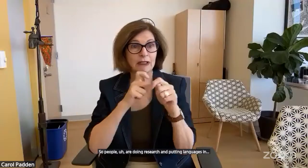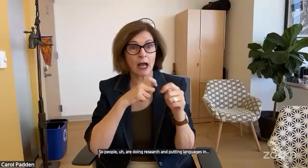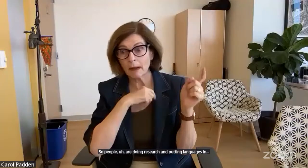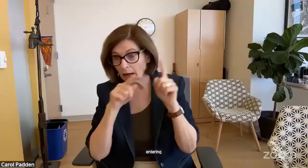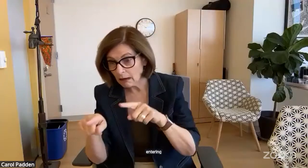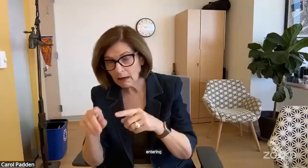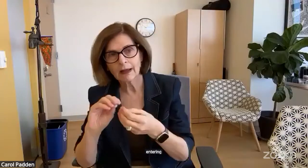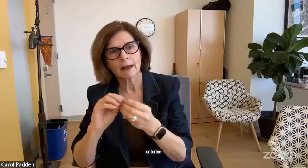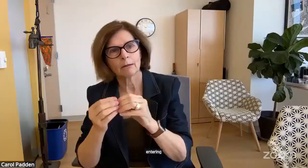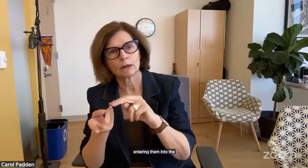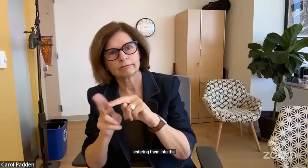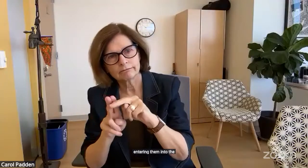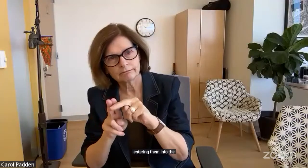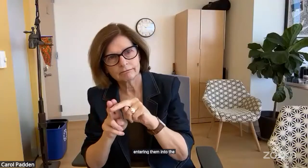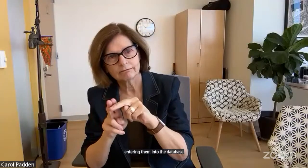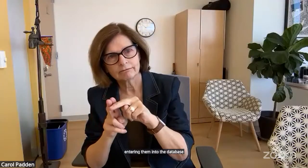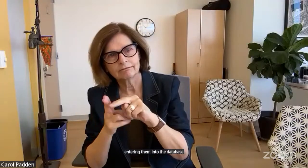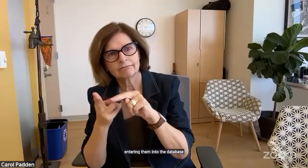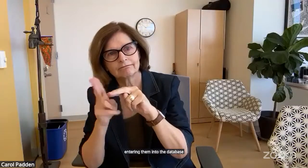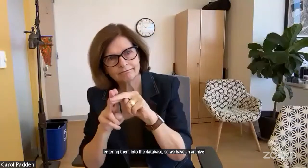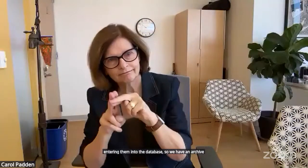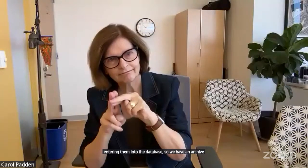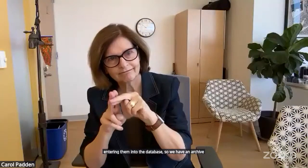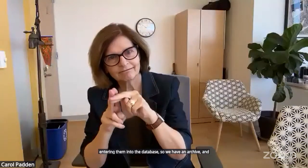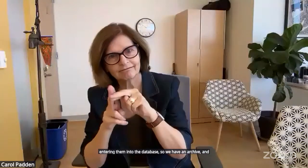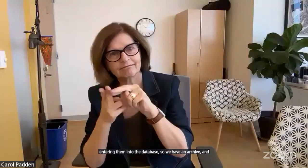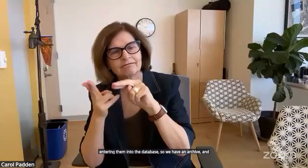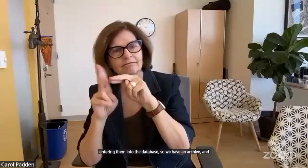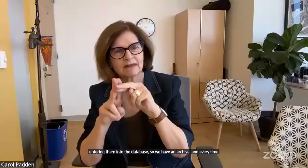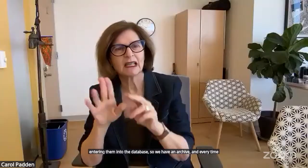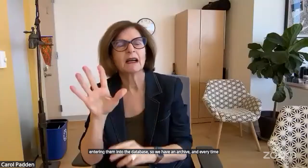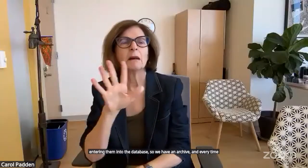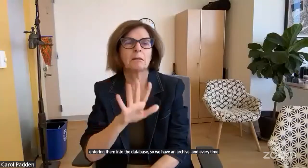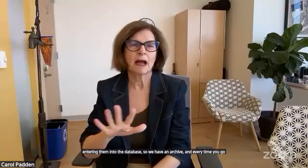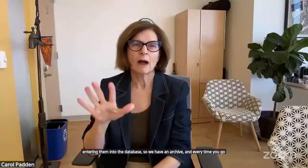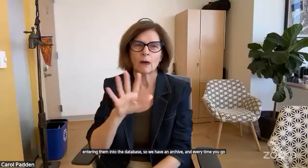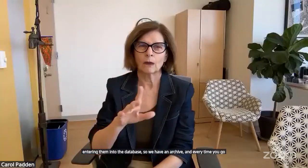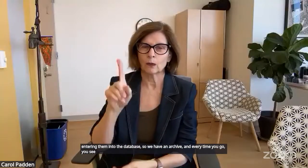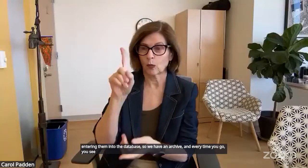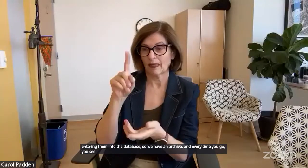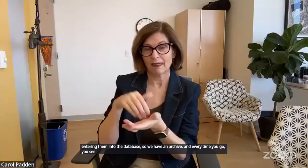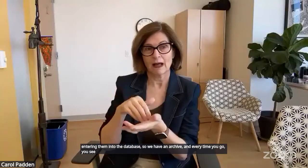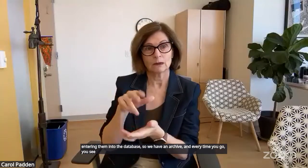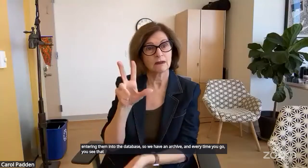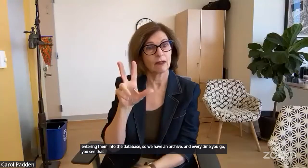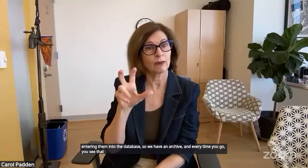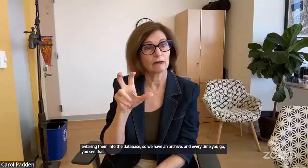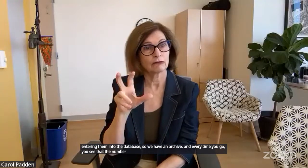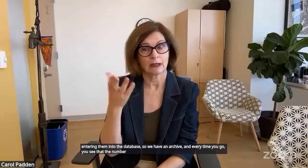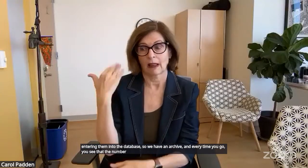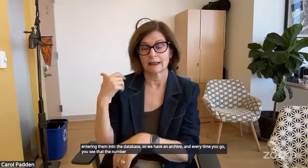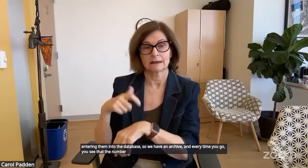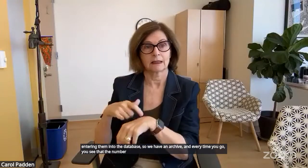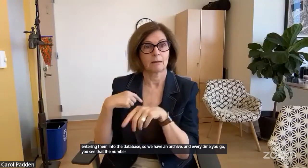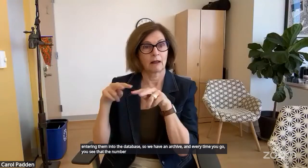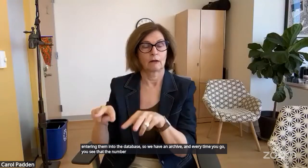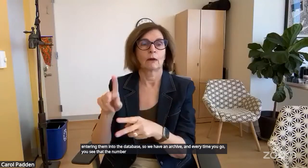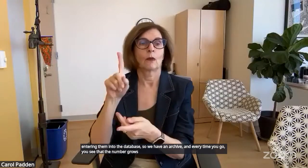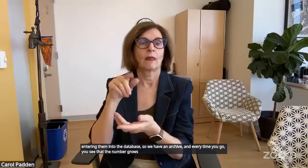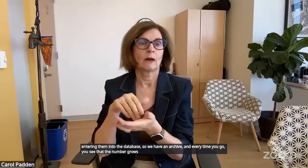them into the database. So we have an archive, and every time you go, you see that the number grows. And last time I